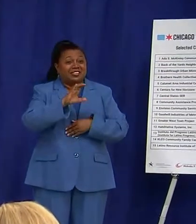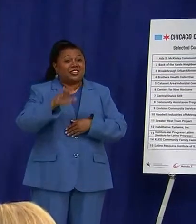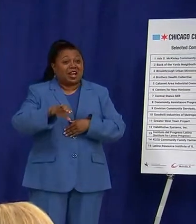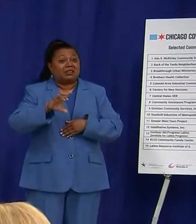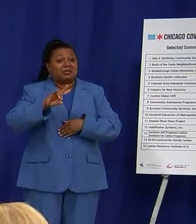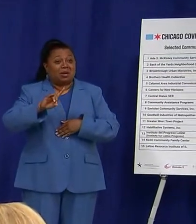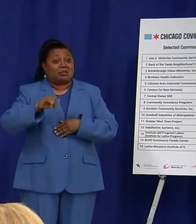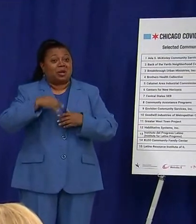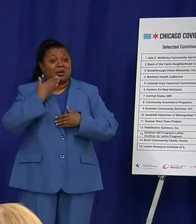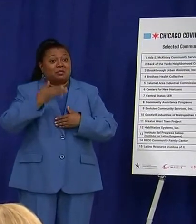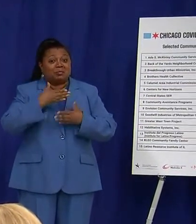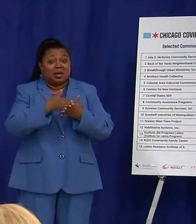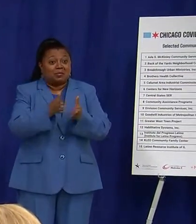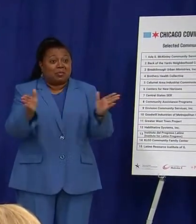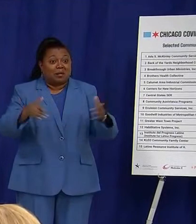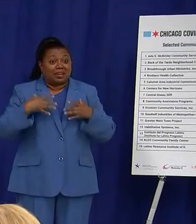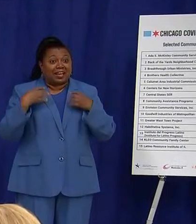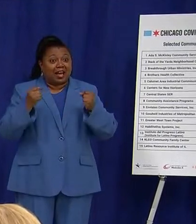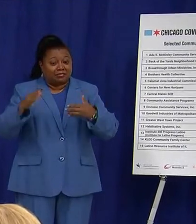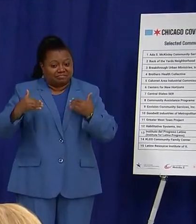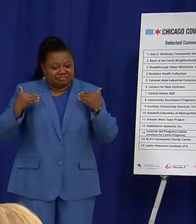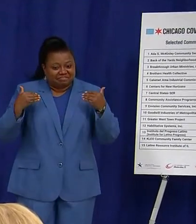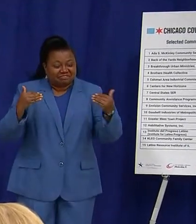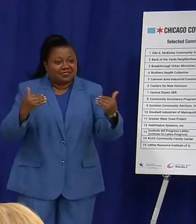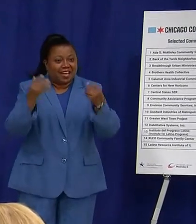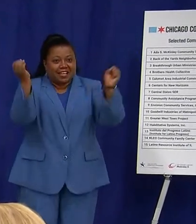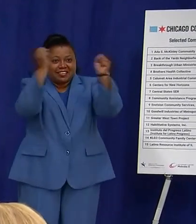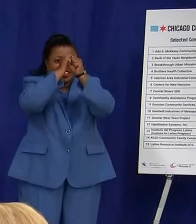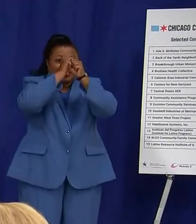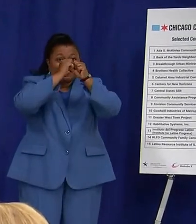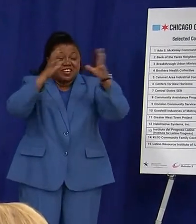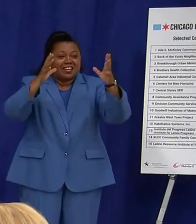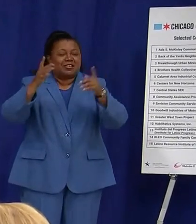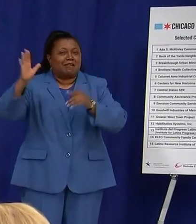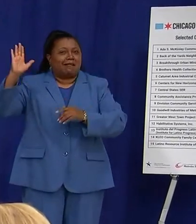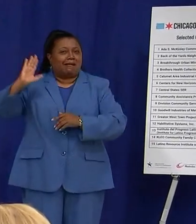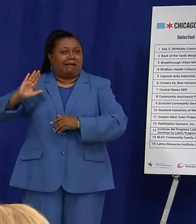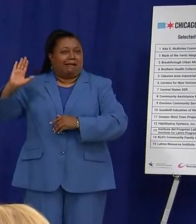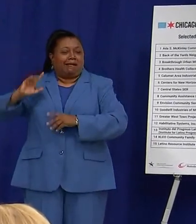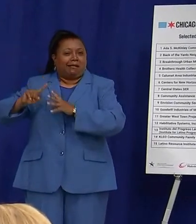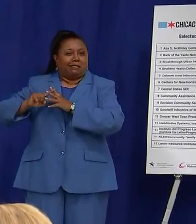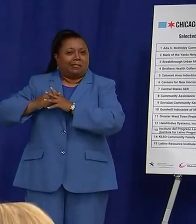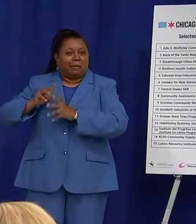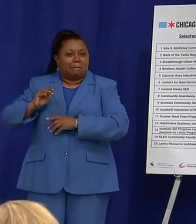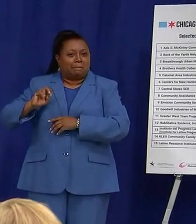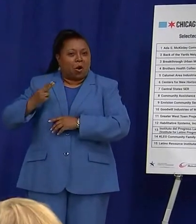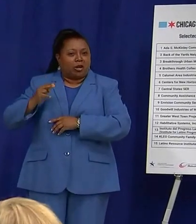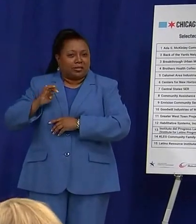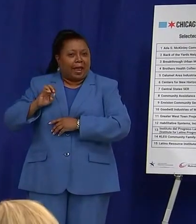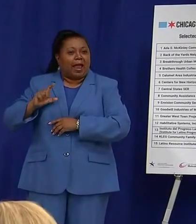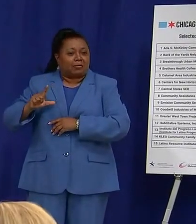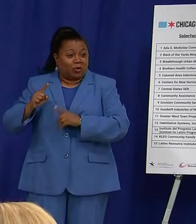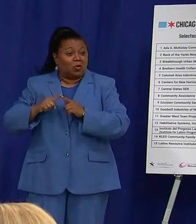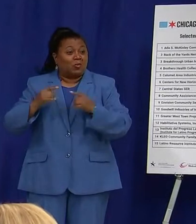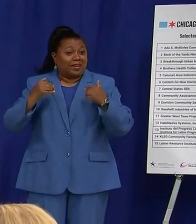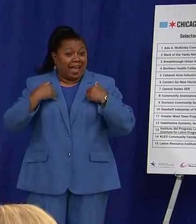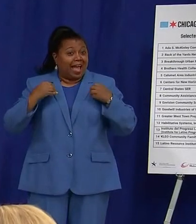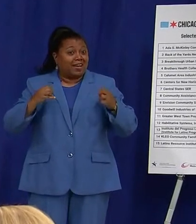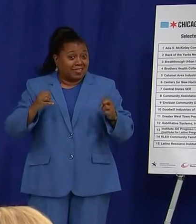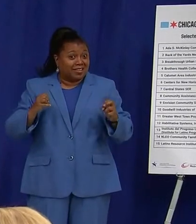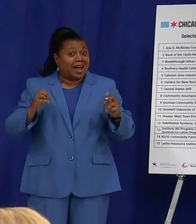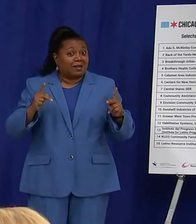Chicago Department of Public Health put forth as a vision way back in March and April, when we had